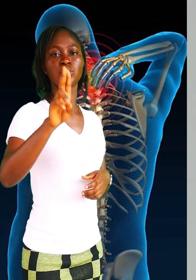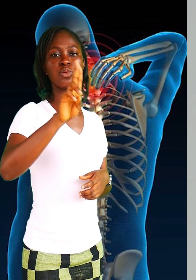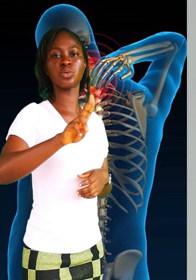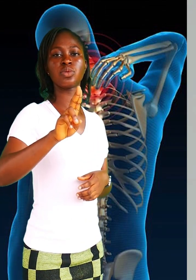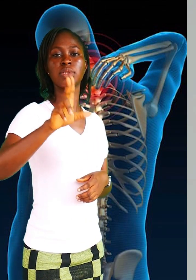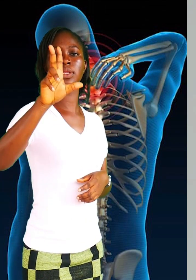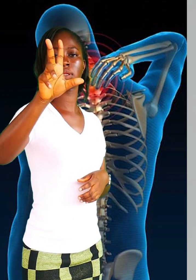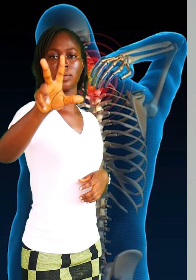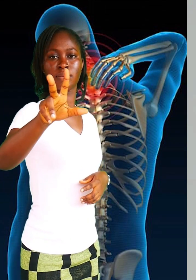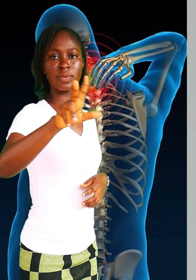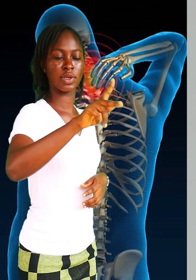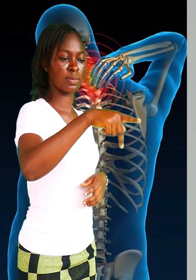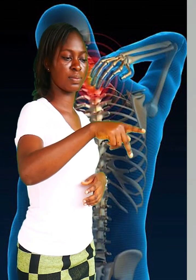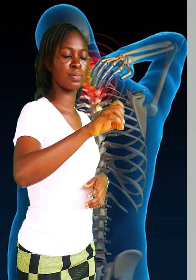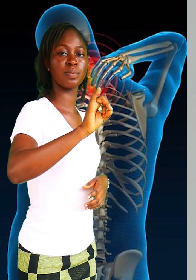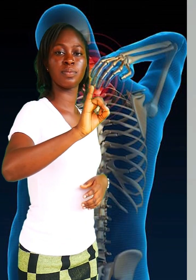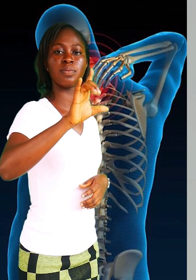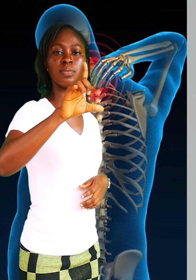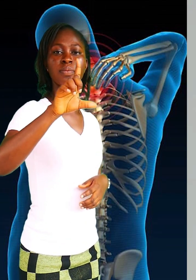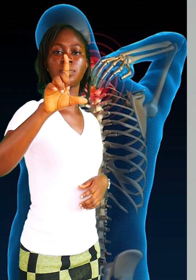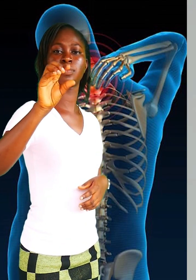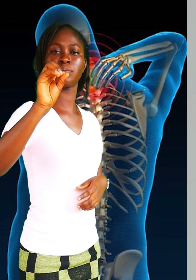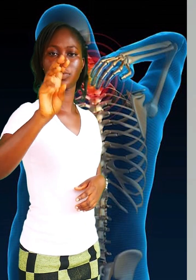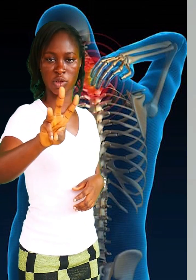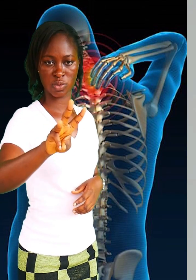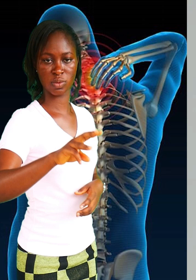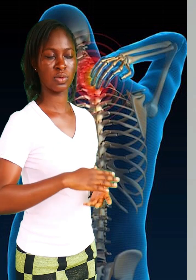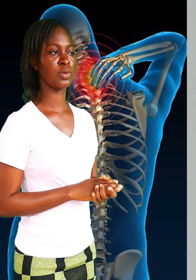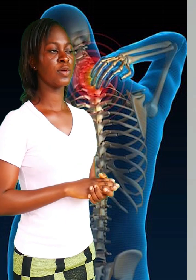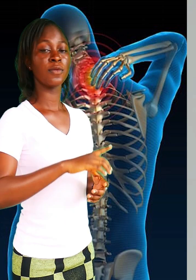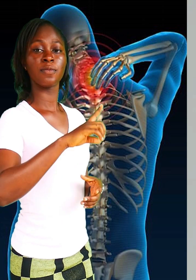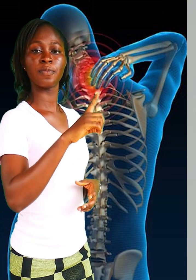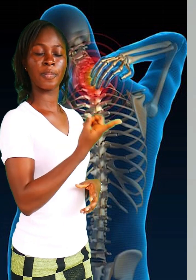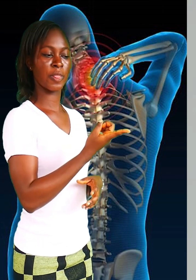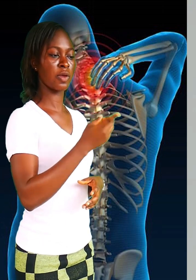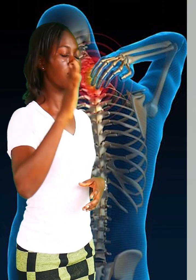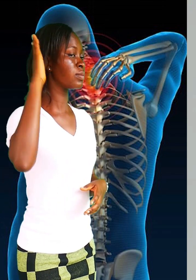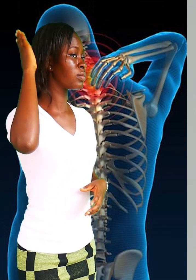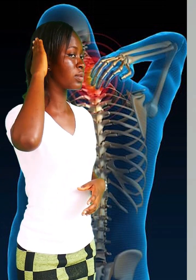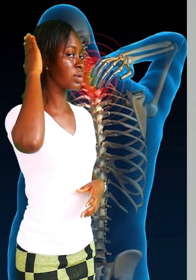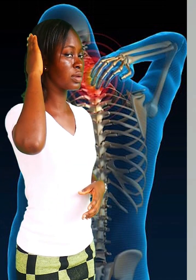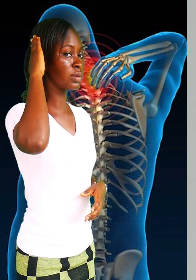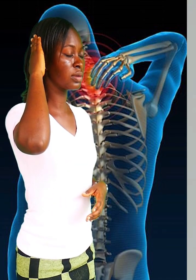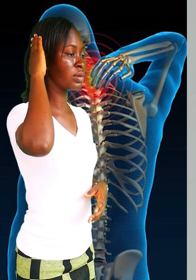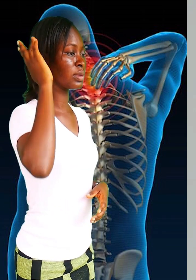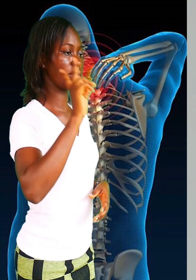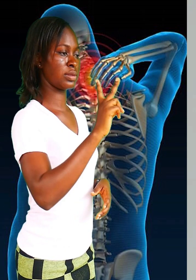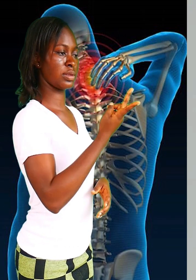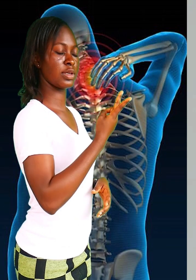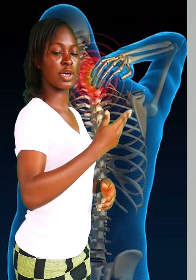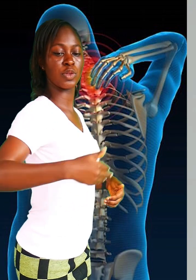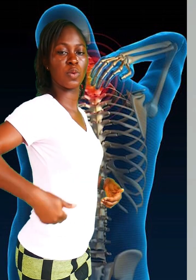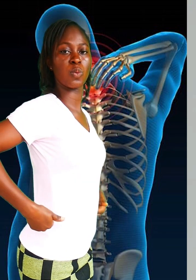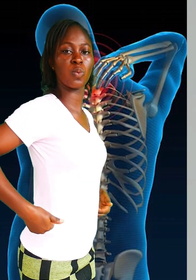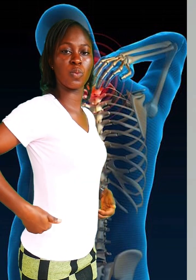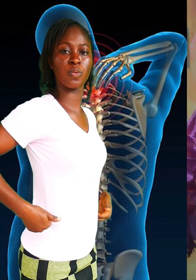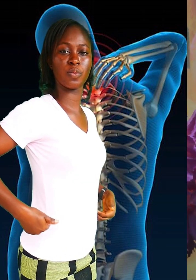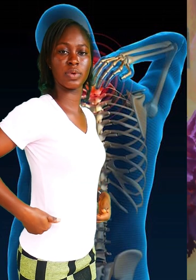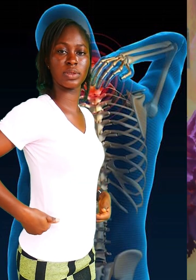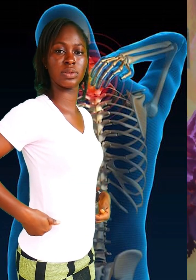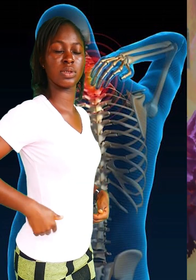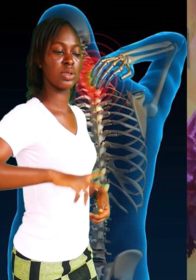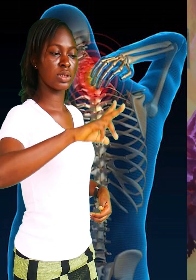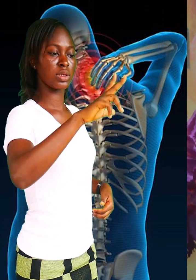and then a Waffoman, and no, what that, Baku, what you call. Baku omu eye osisi echi ho eba oto ase